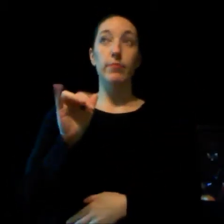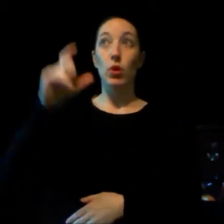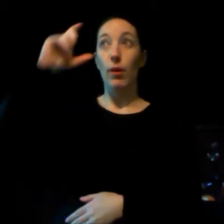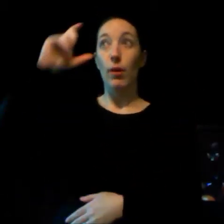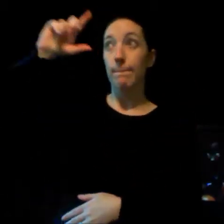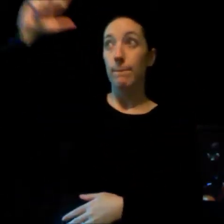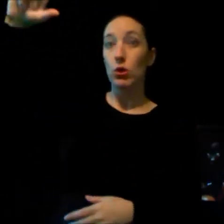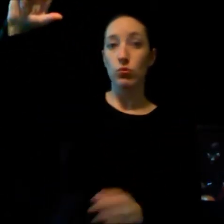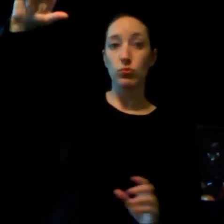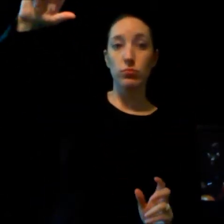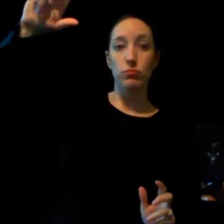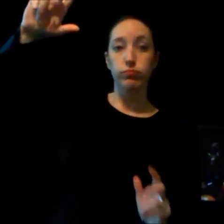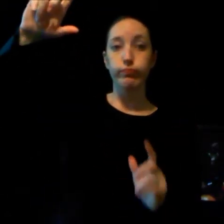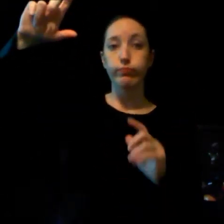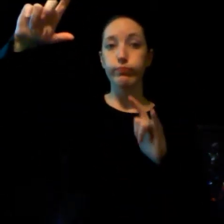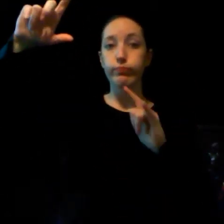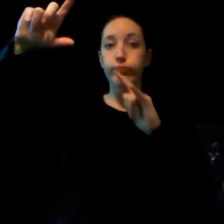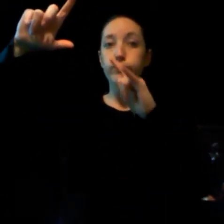What really happened in Roswell?